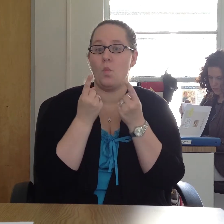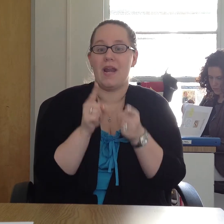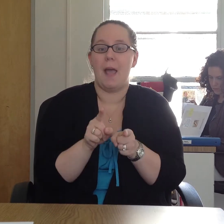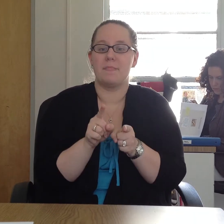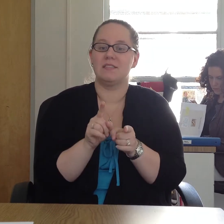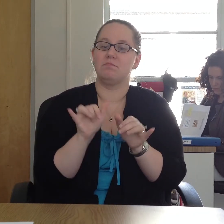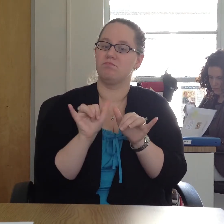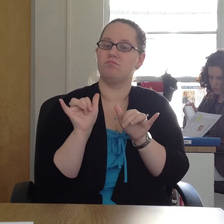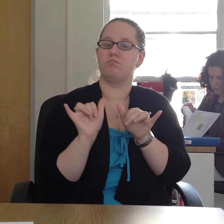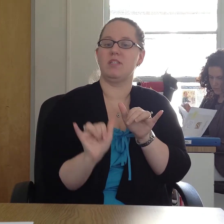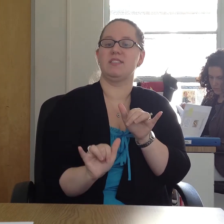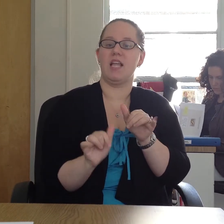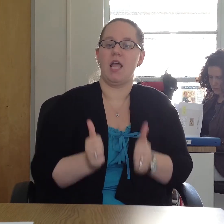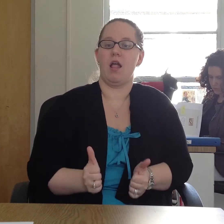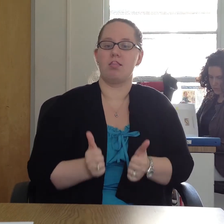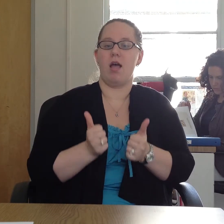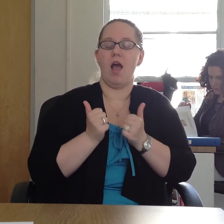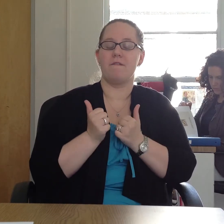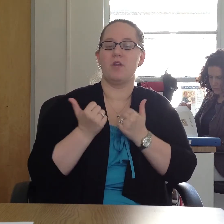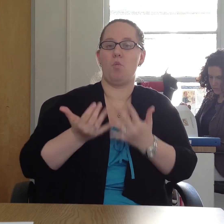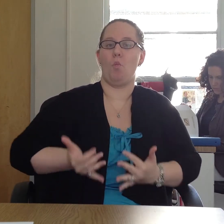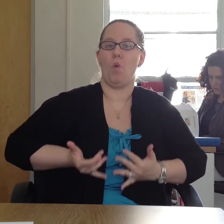while awaiting the right conditions for them to grow again.